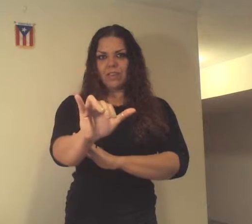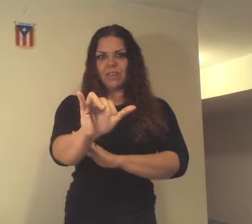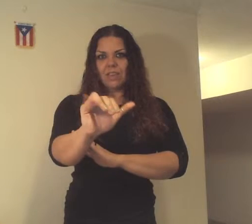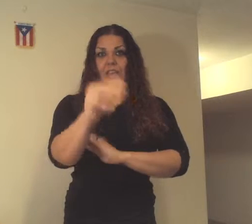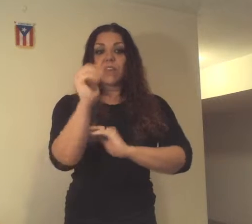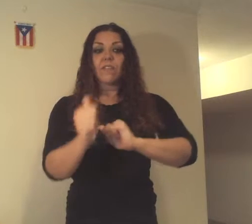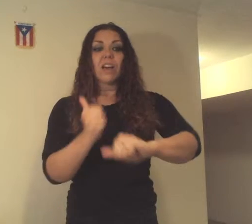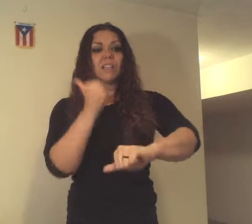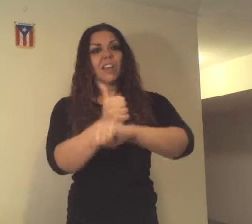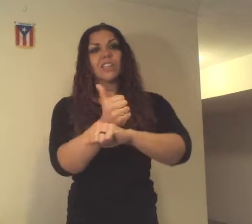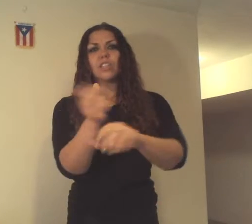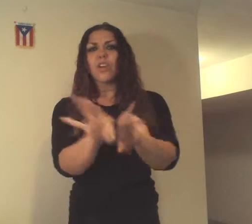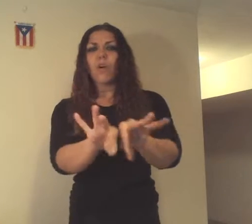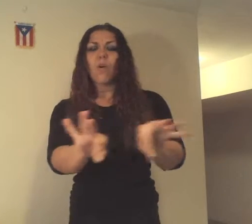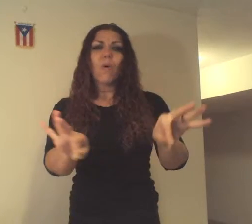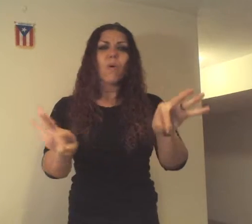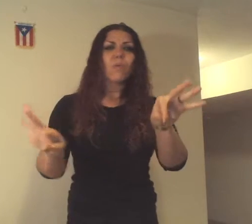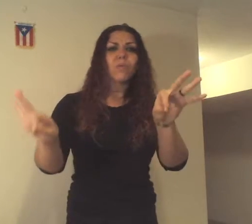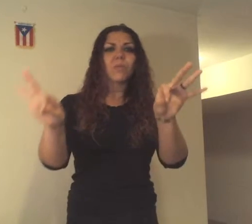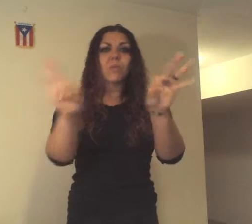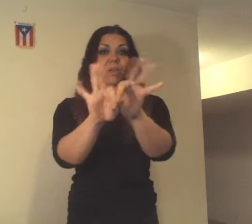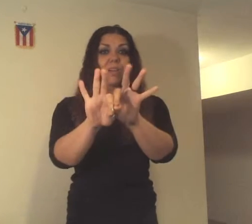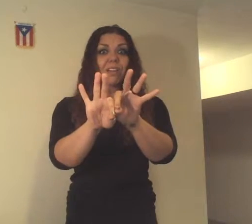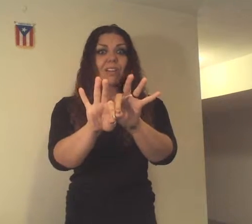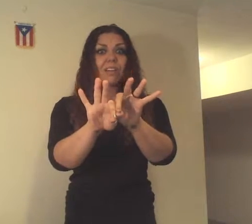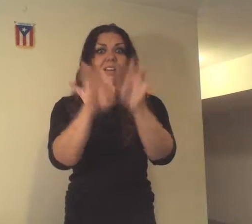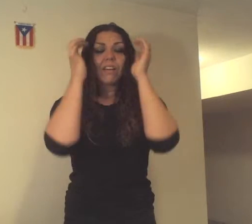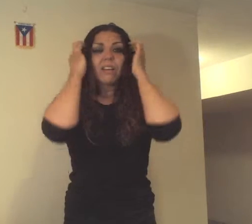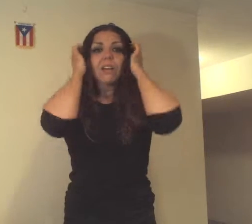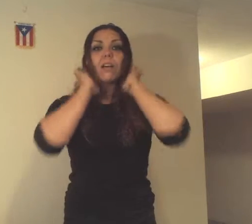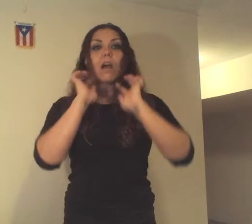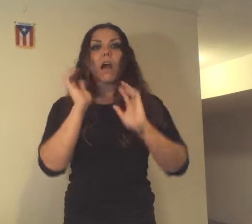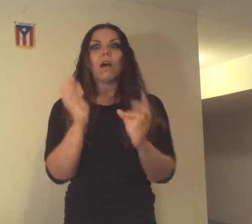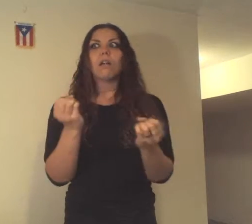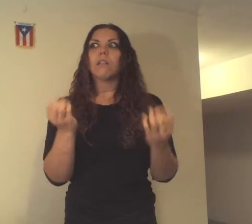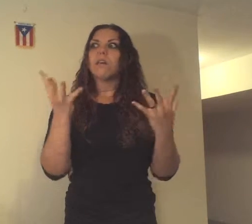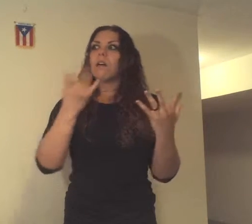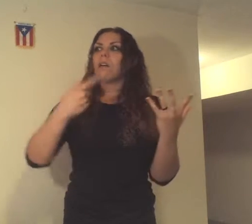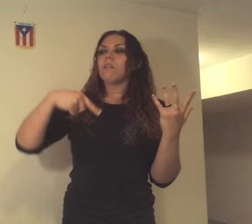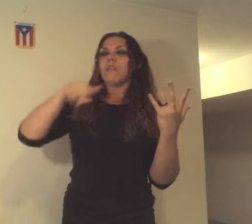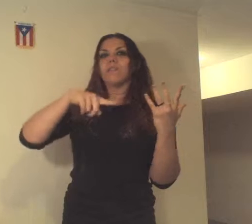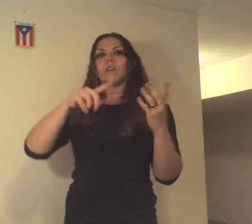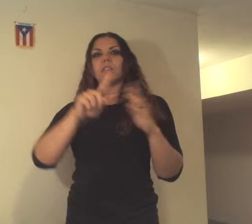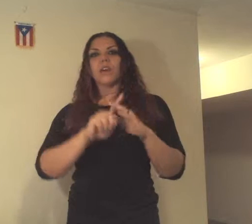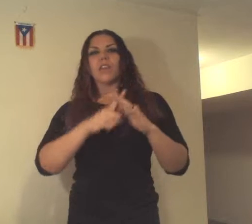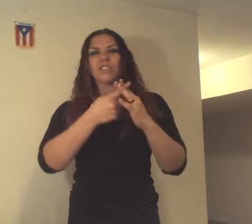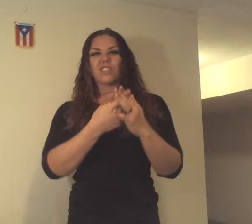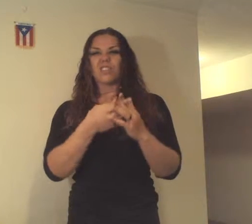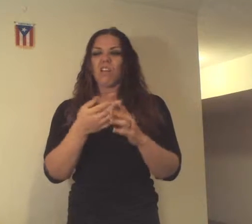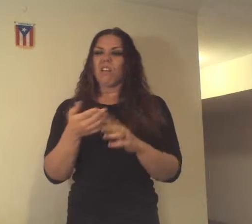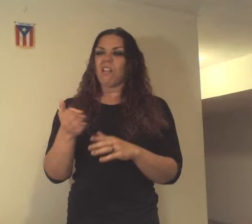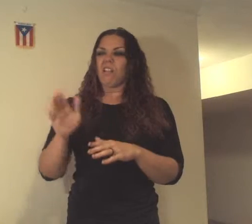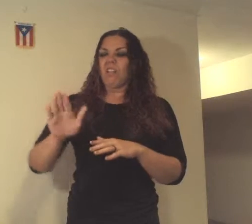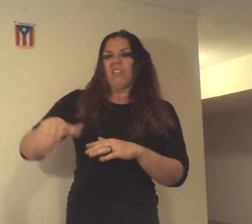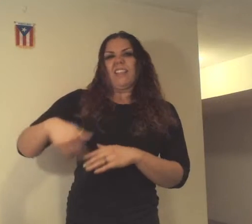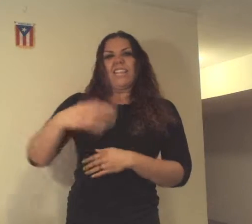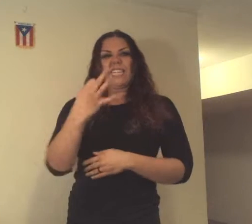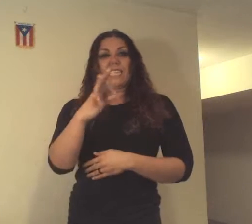of us from the largest general surgery society in the United States, SAGES, started in the late 1990s a training program that would